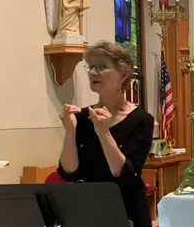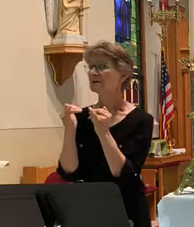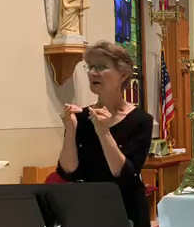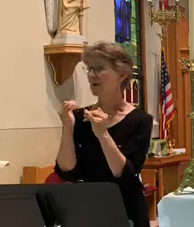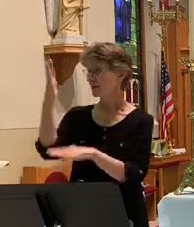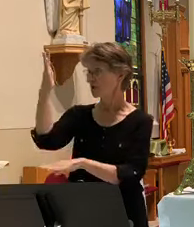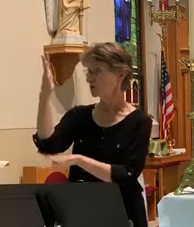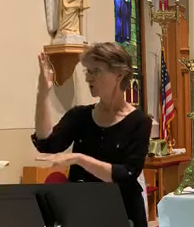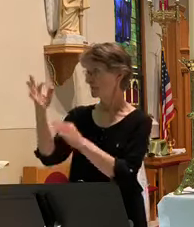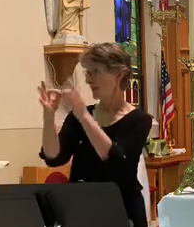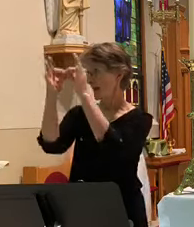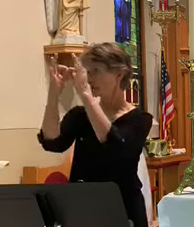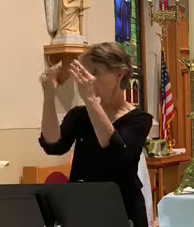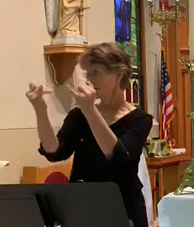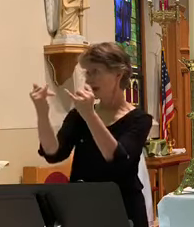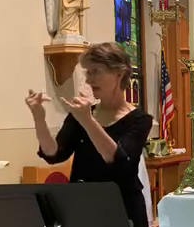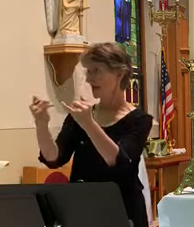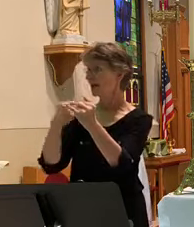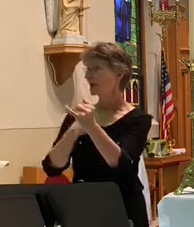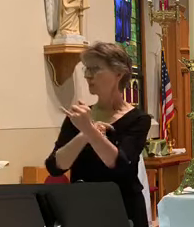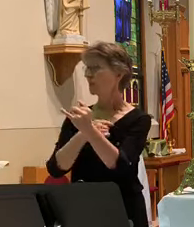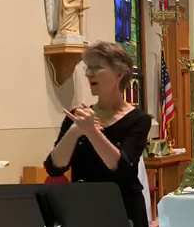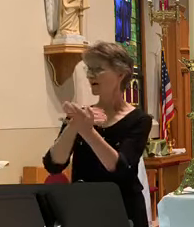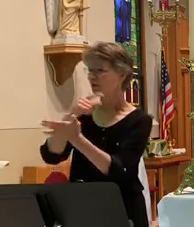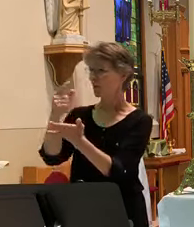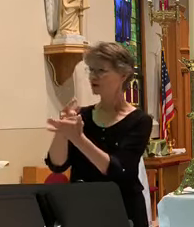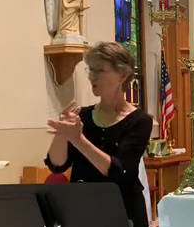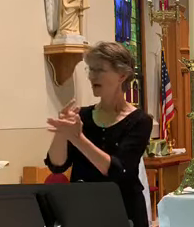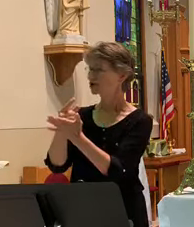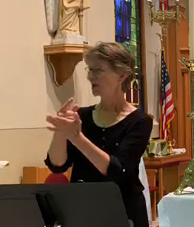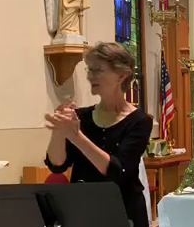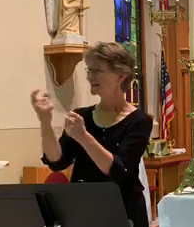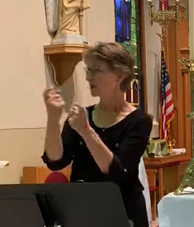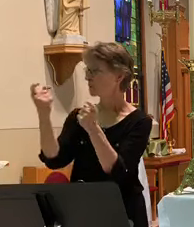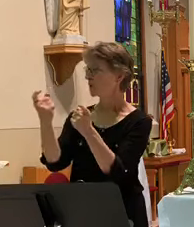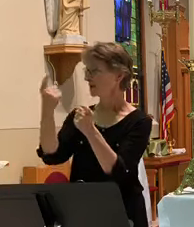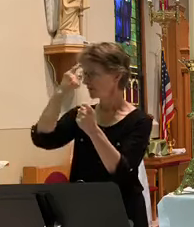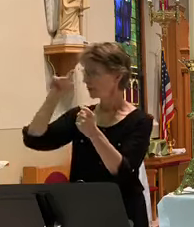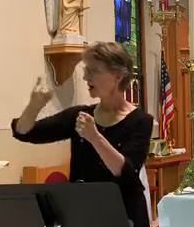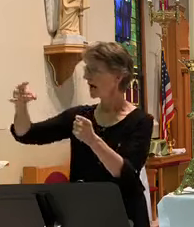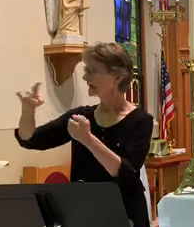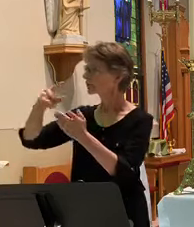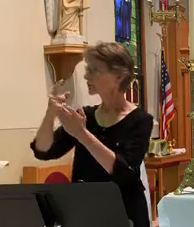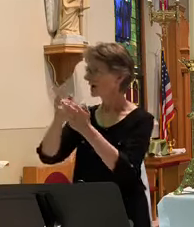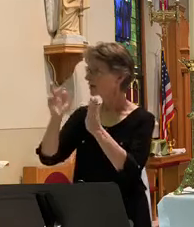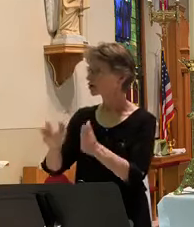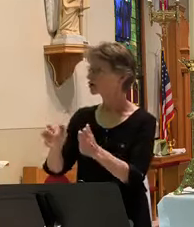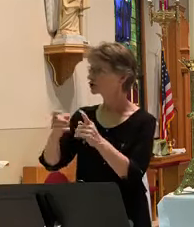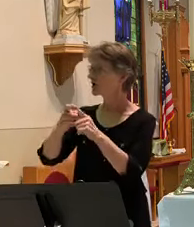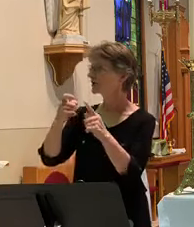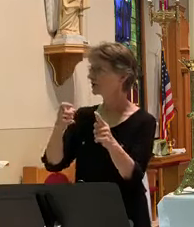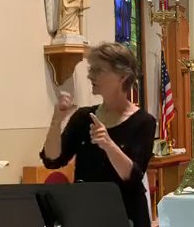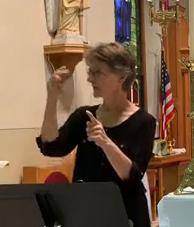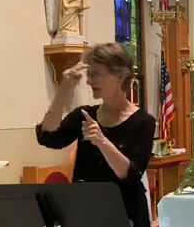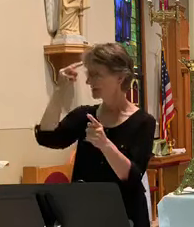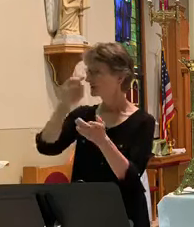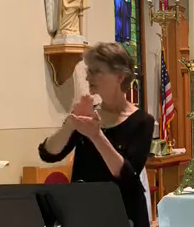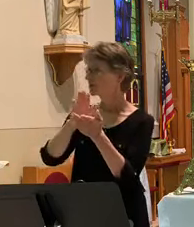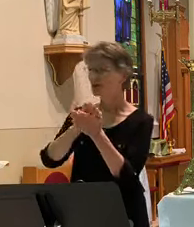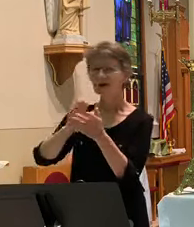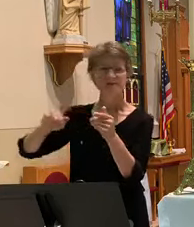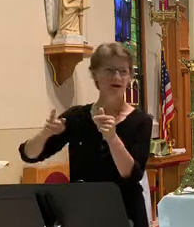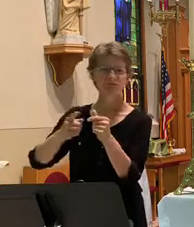At the noon mass today, we are having our graduation ceremony for our eighth grade graduates, the first eighth grade graduation